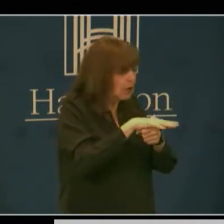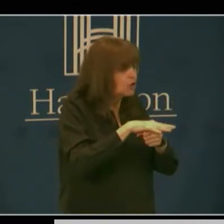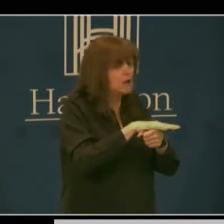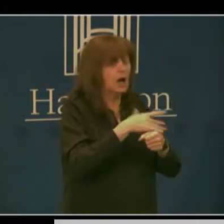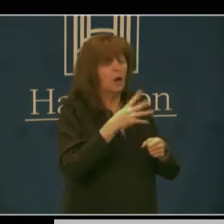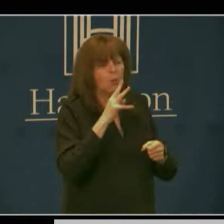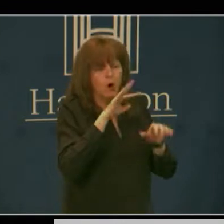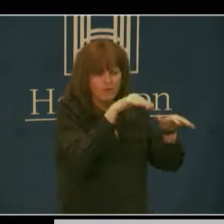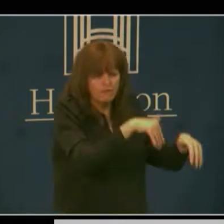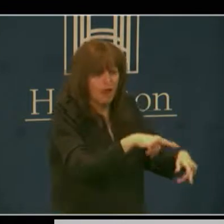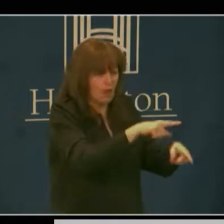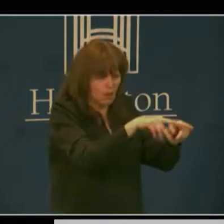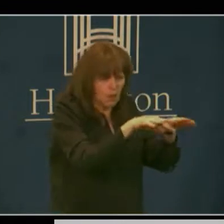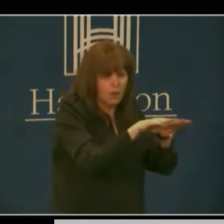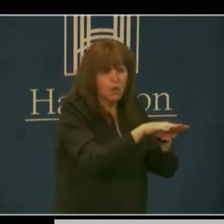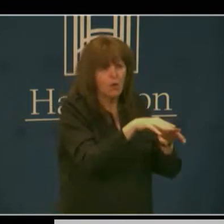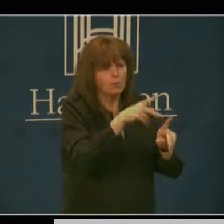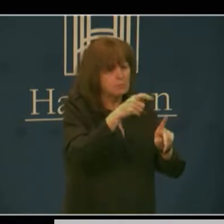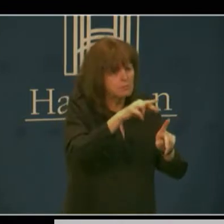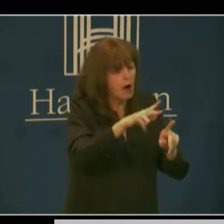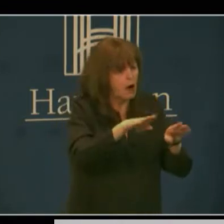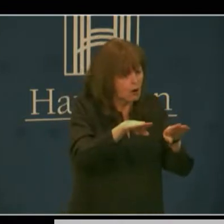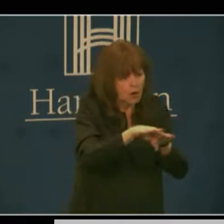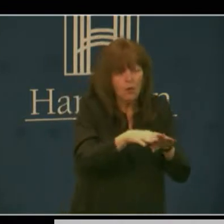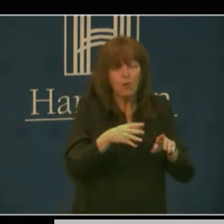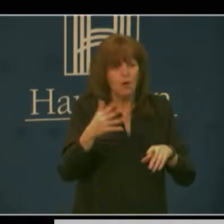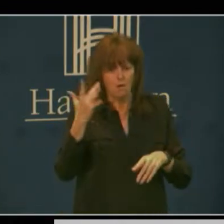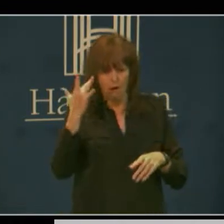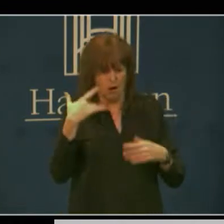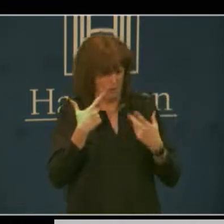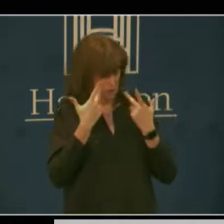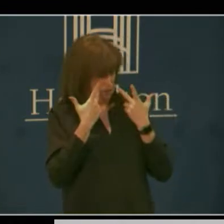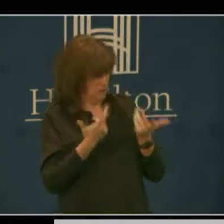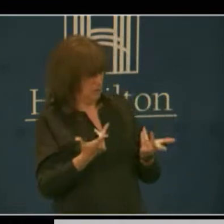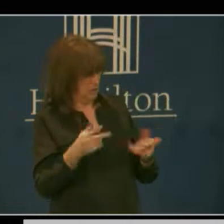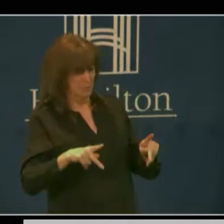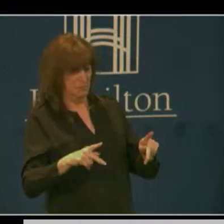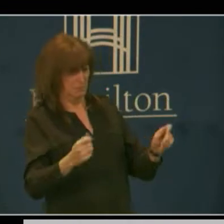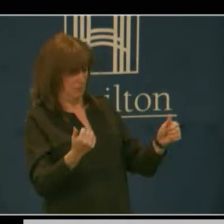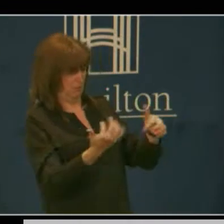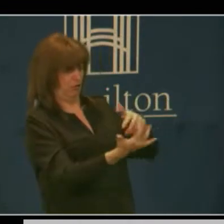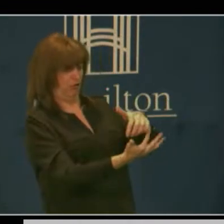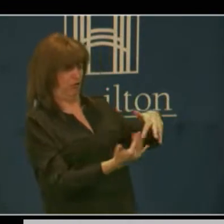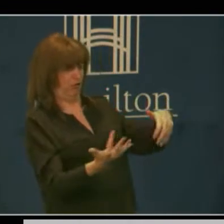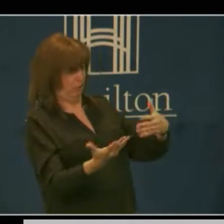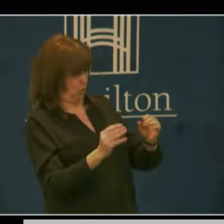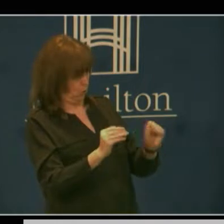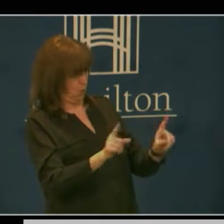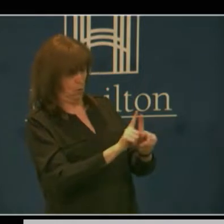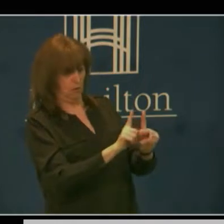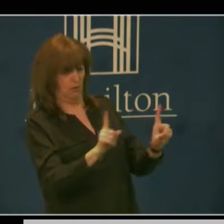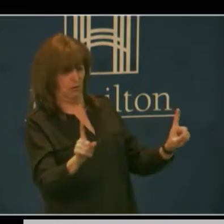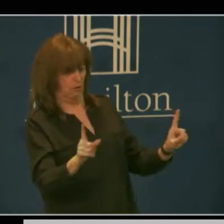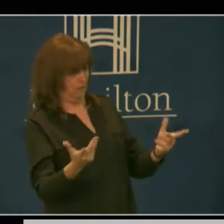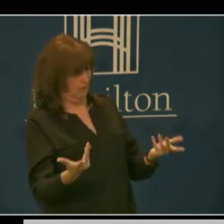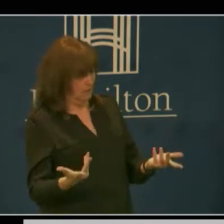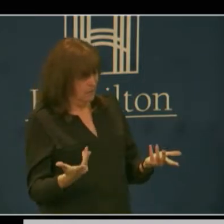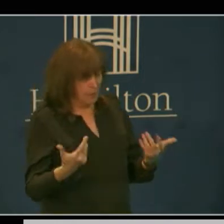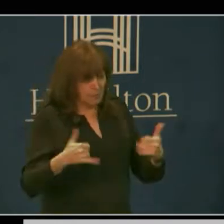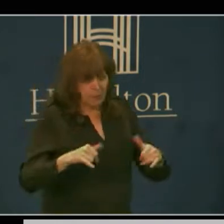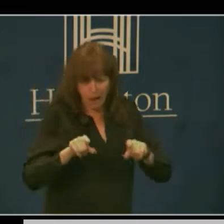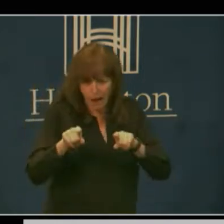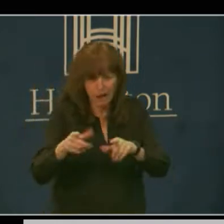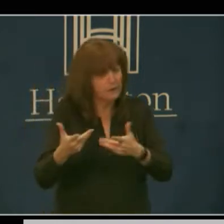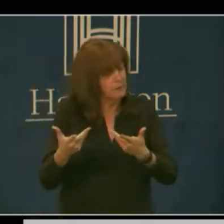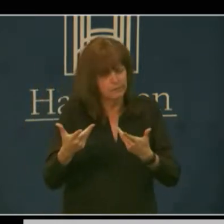because we were watching people not practicing the social distancing, the physical separation that we want. And so by taking some of those actions,